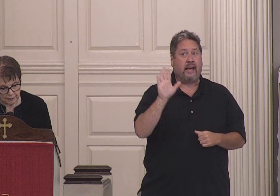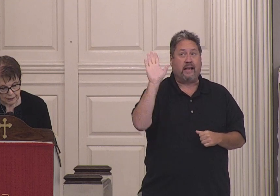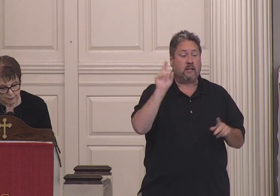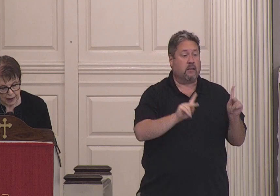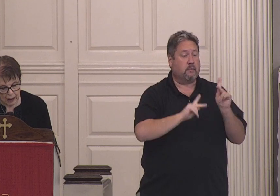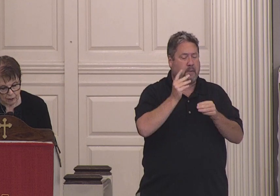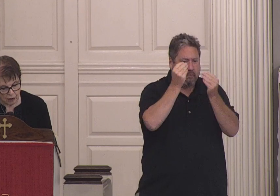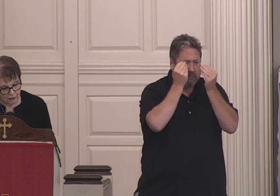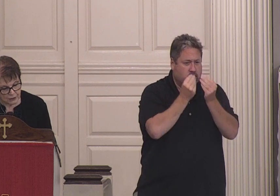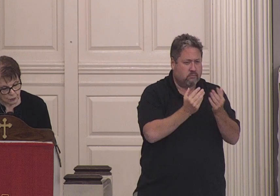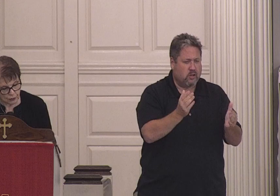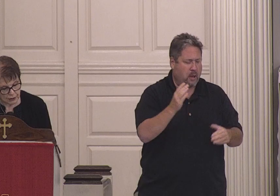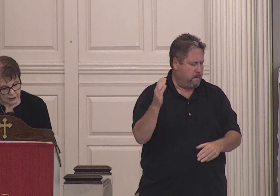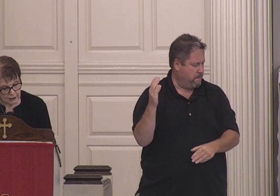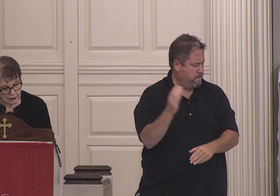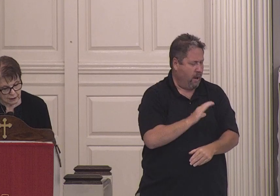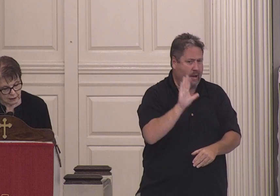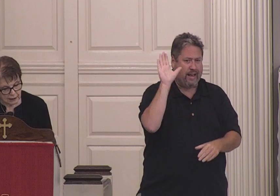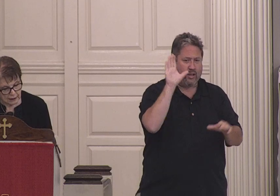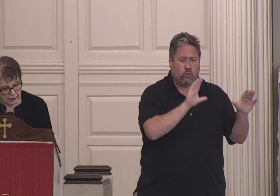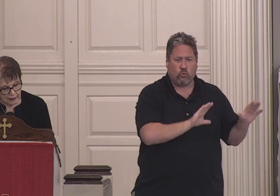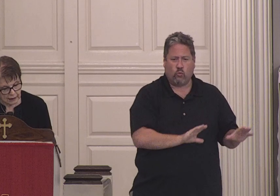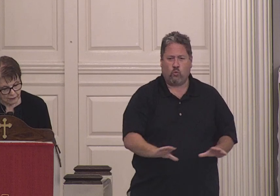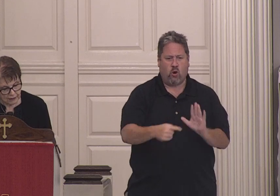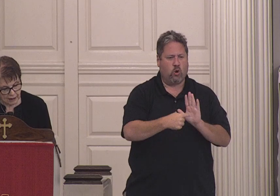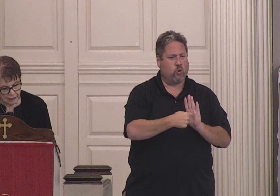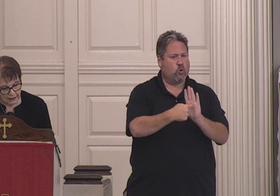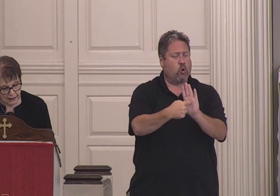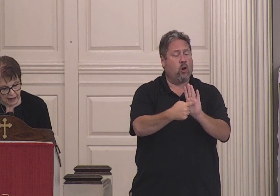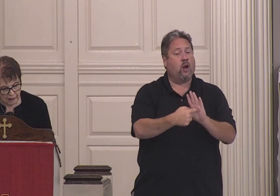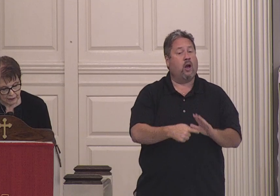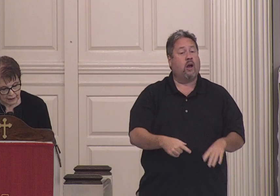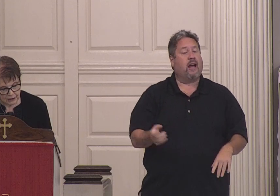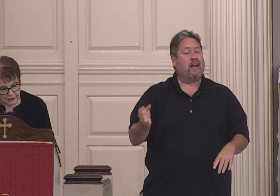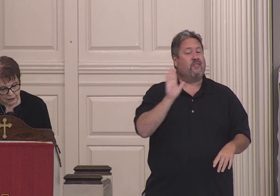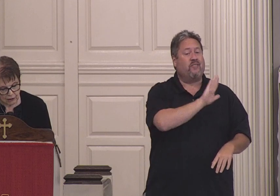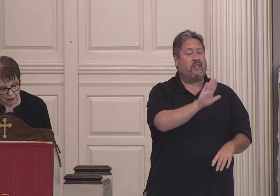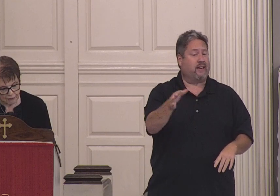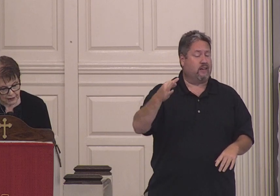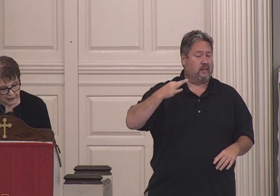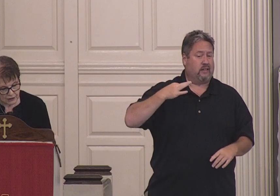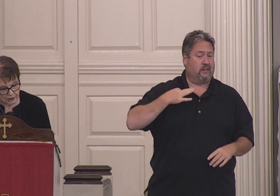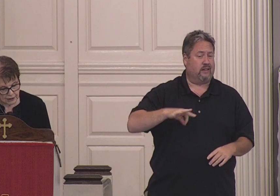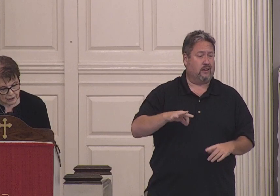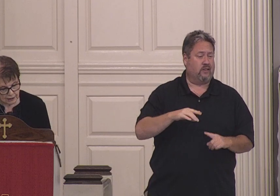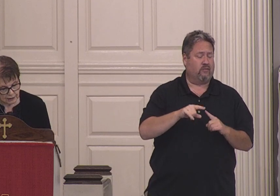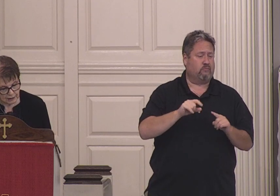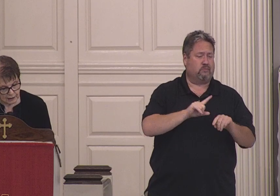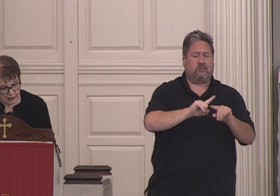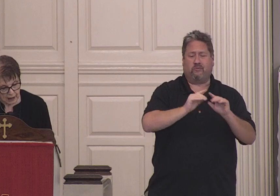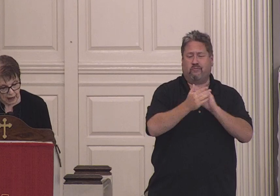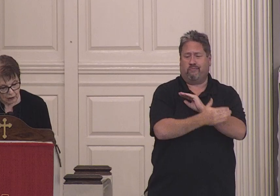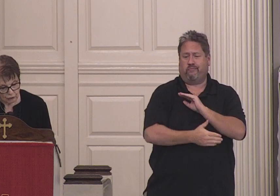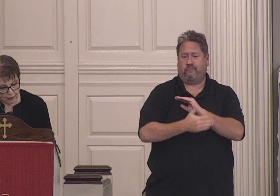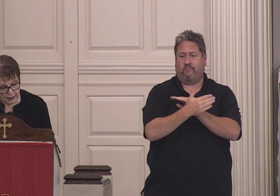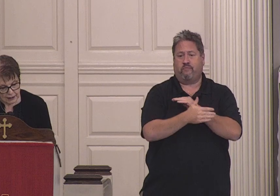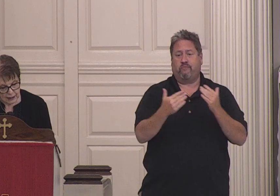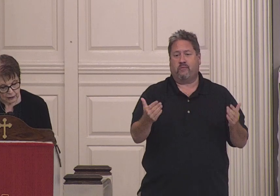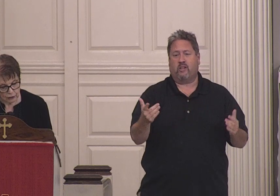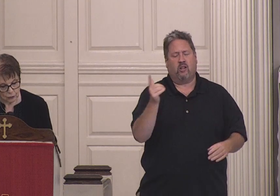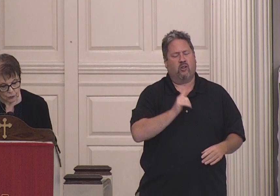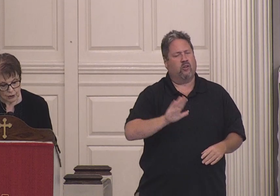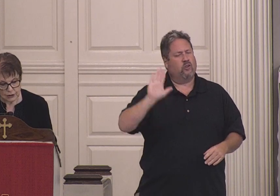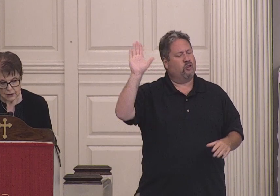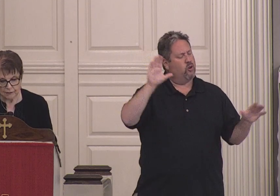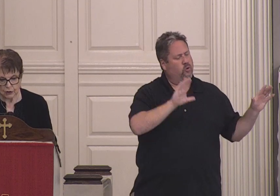people the power of his works, giving them the inheritance of the nations. How great